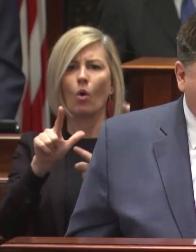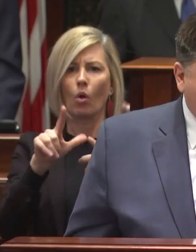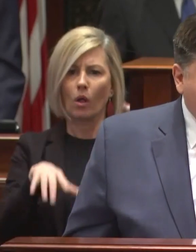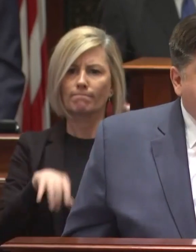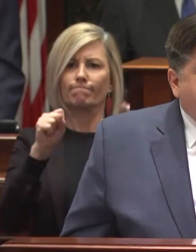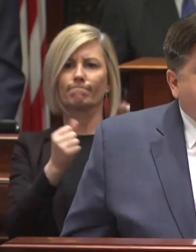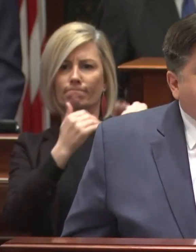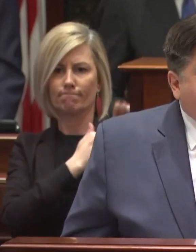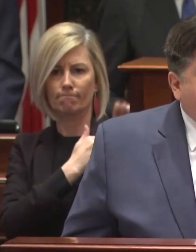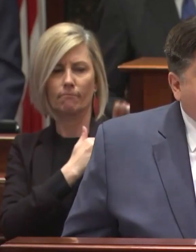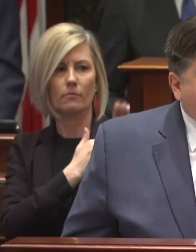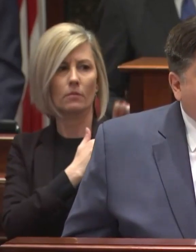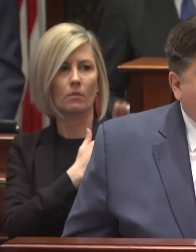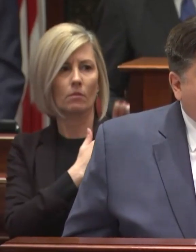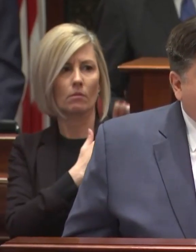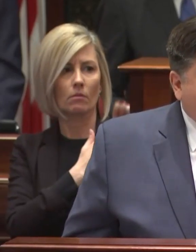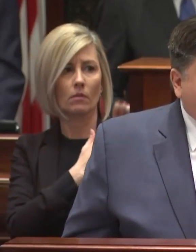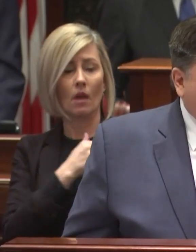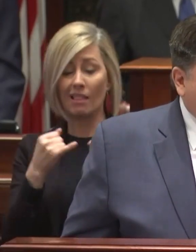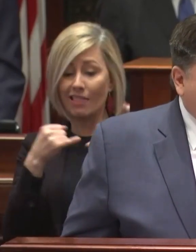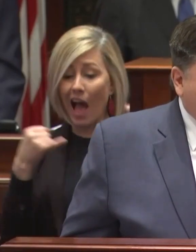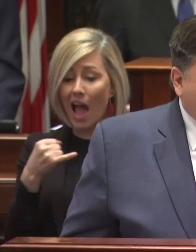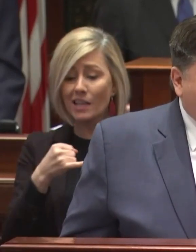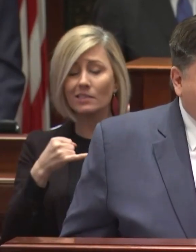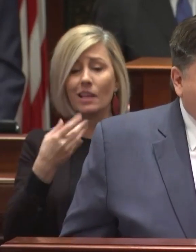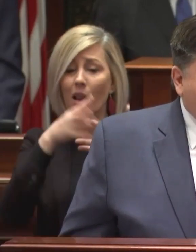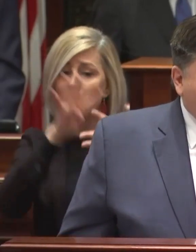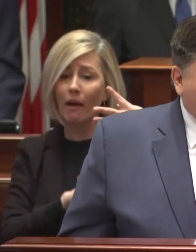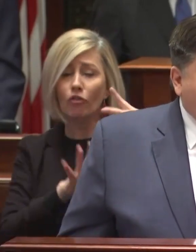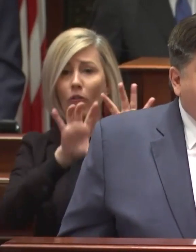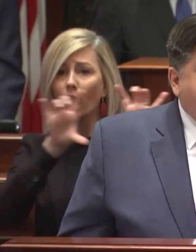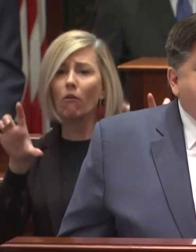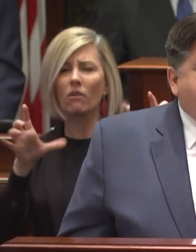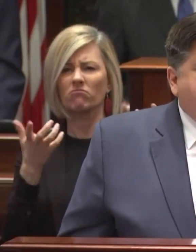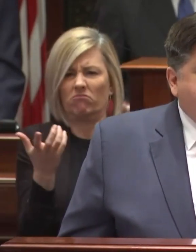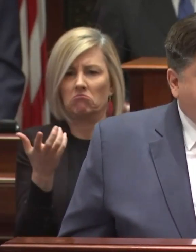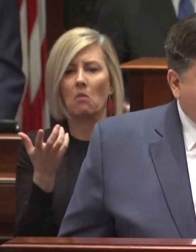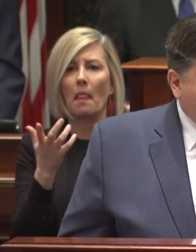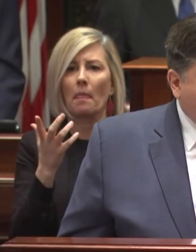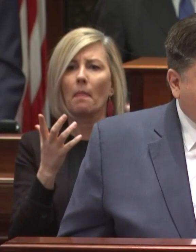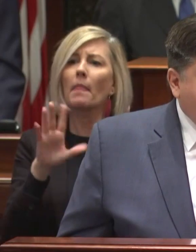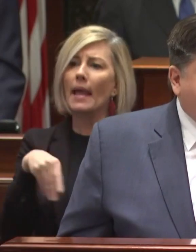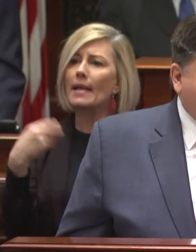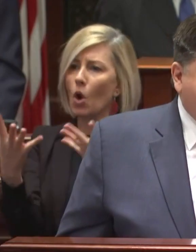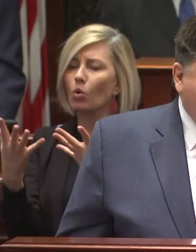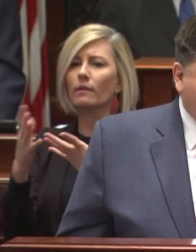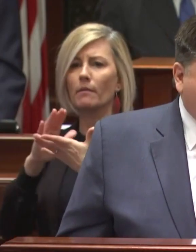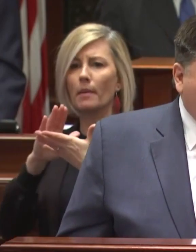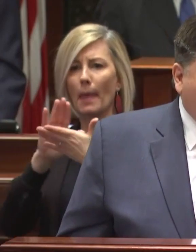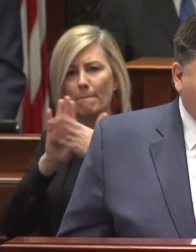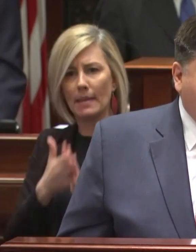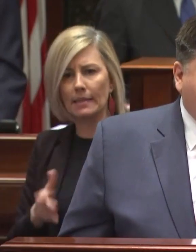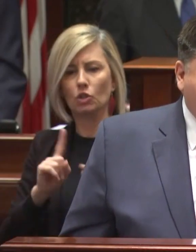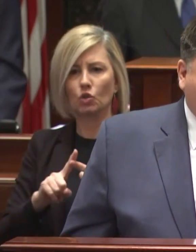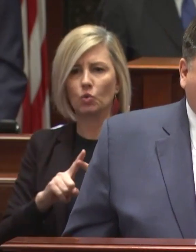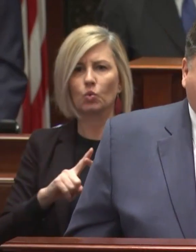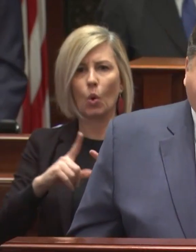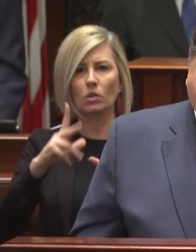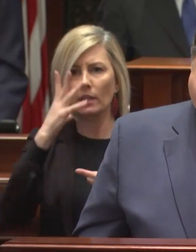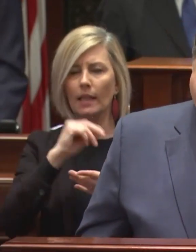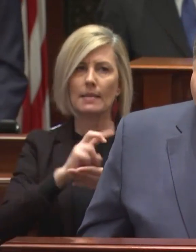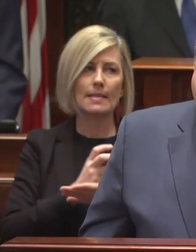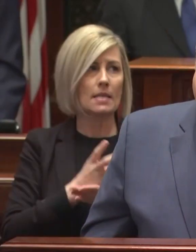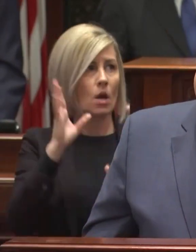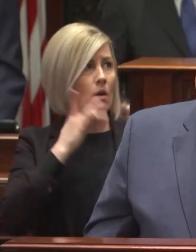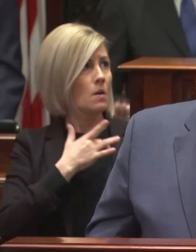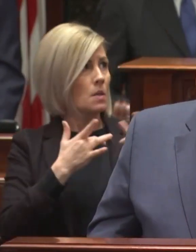undertaking. These lines on a budget spreadsheet, well, they give peace to sleepless nights worrying about medical